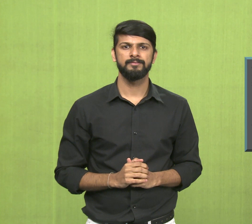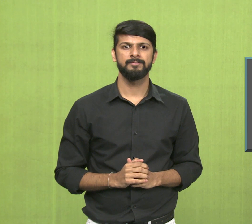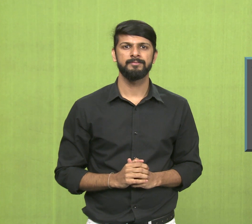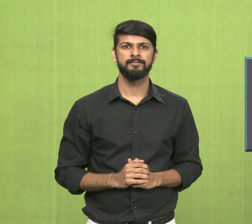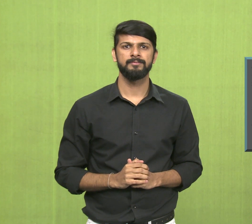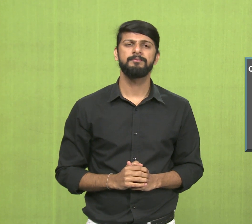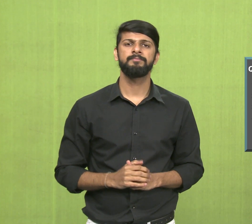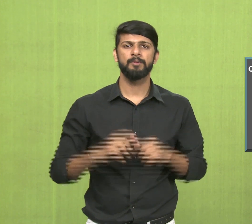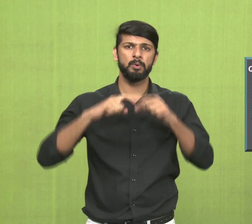correctly.